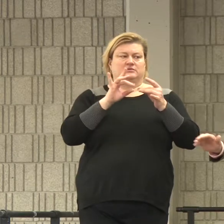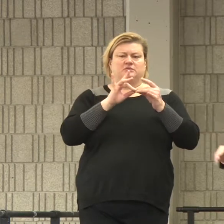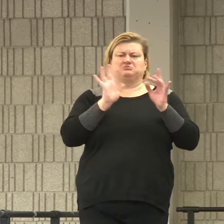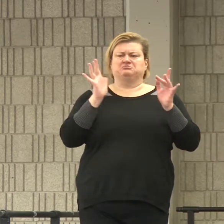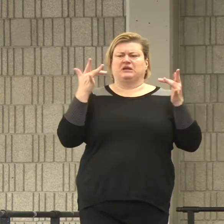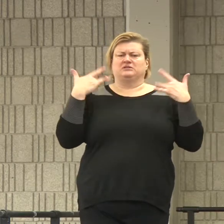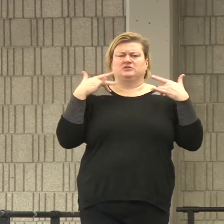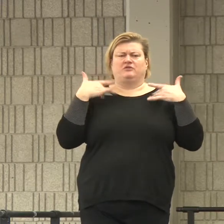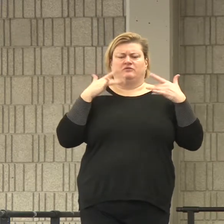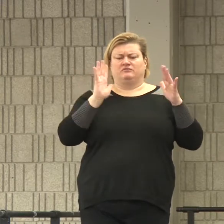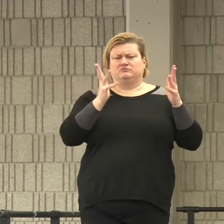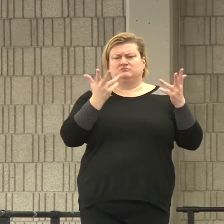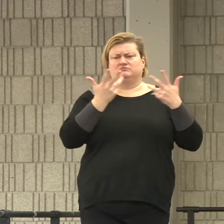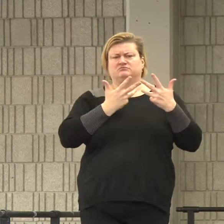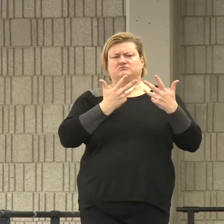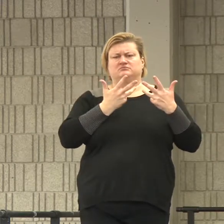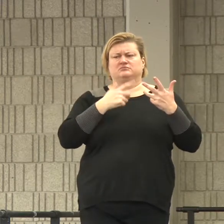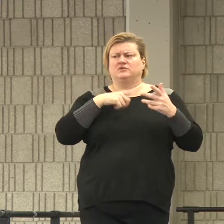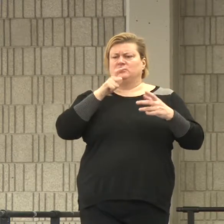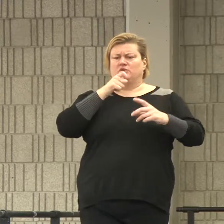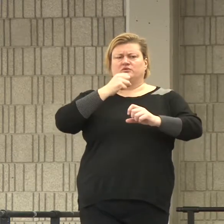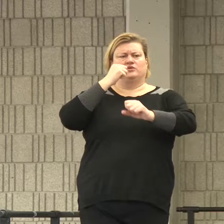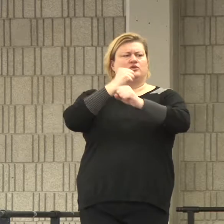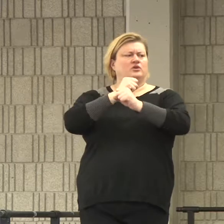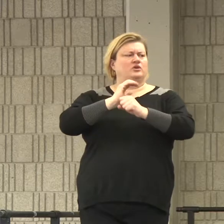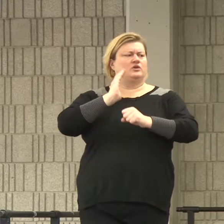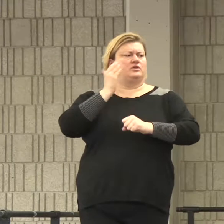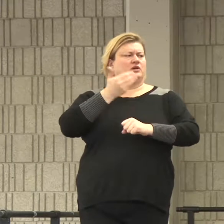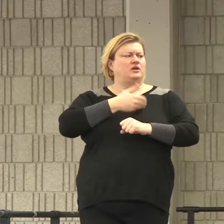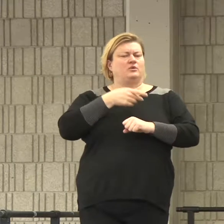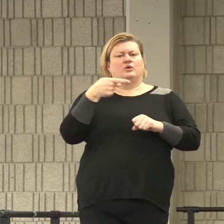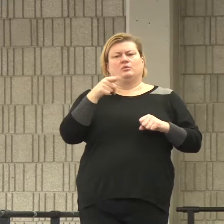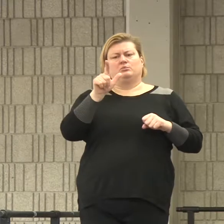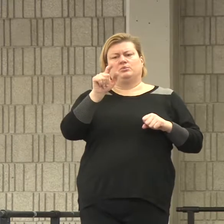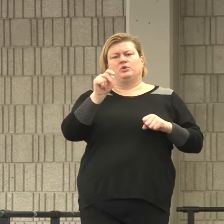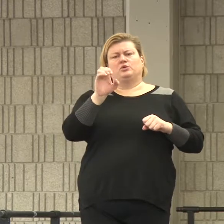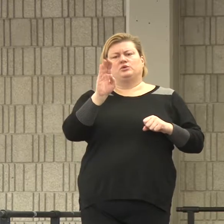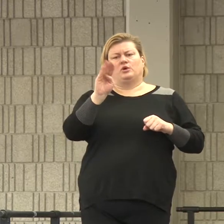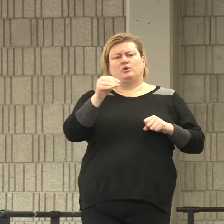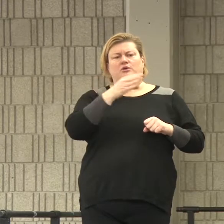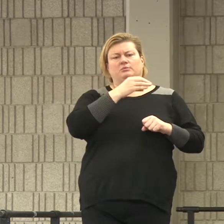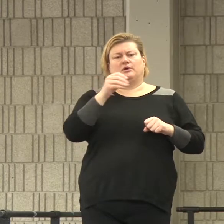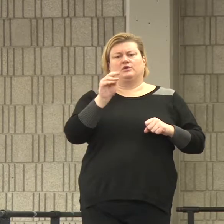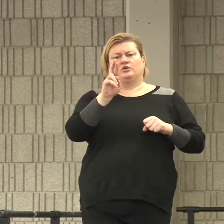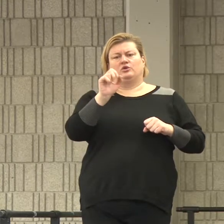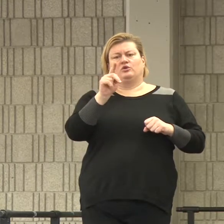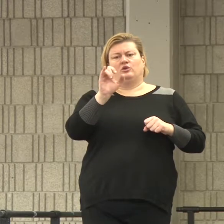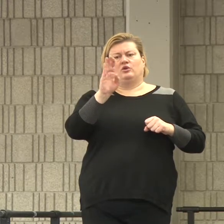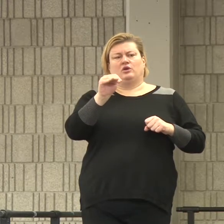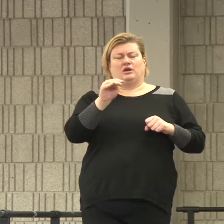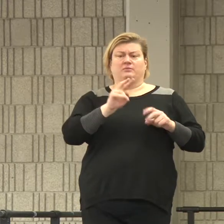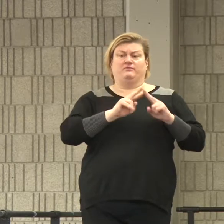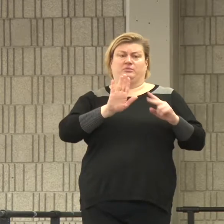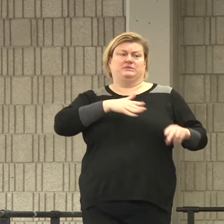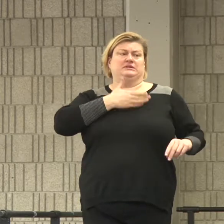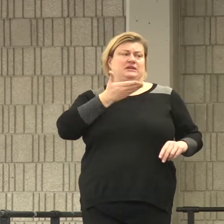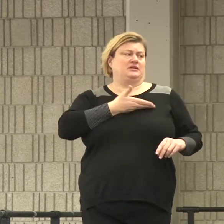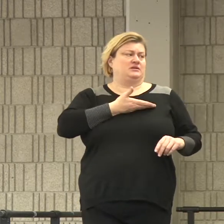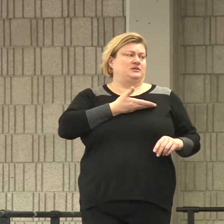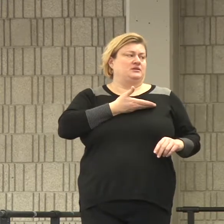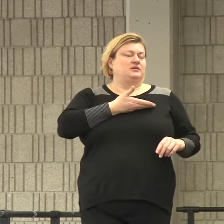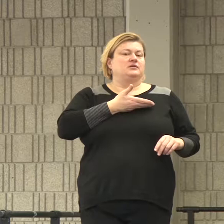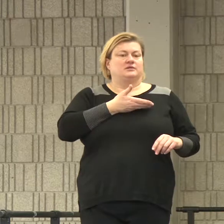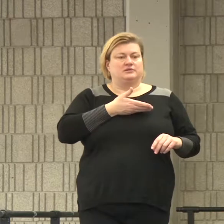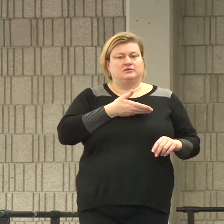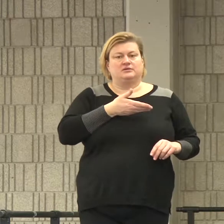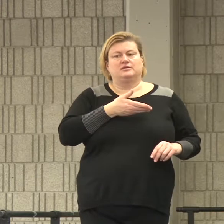we don't need your help to guard our plutonium and uranium, which of course is very disturbing. Sam Nunn, who's